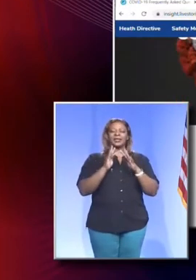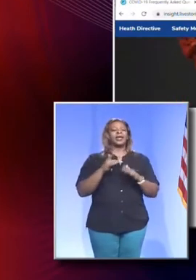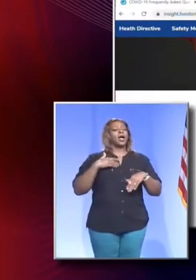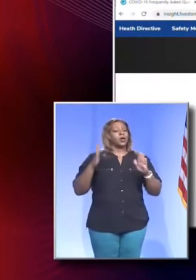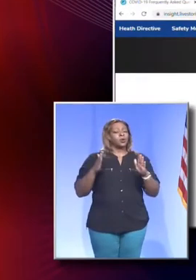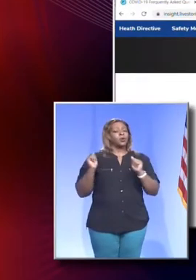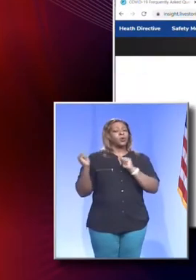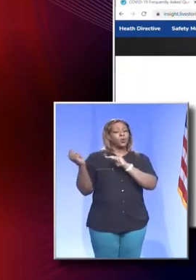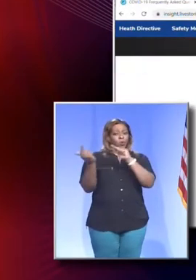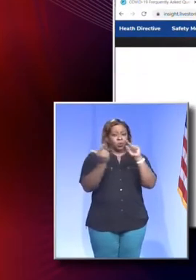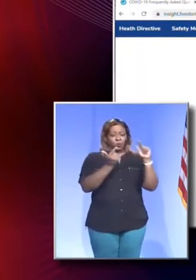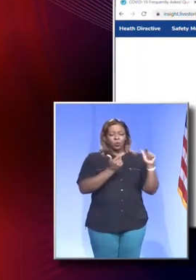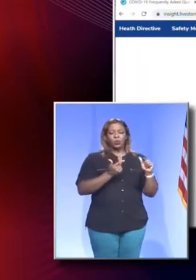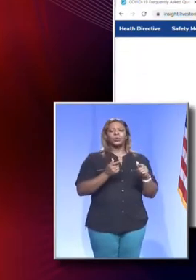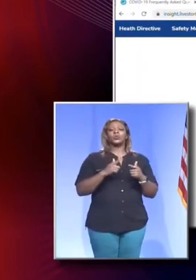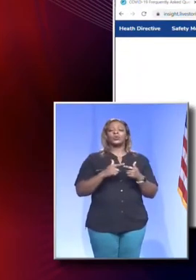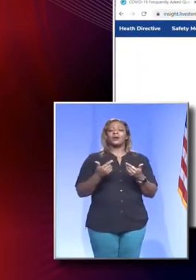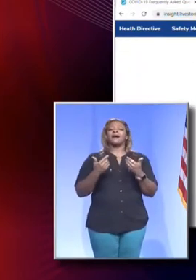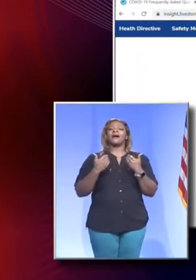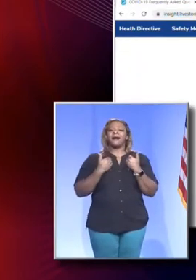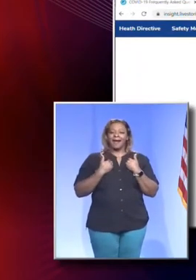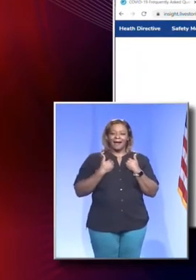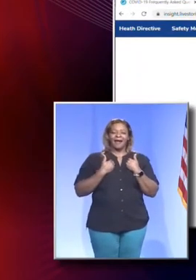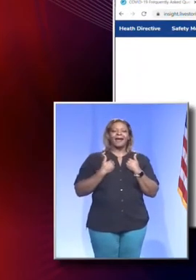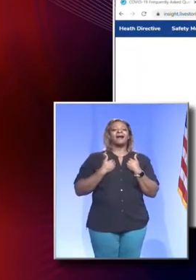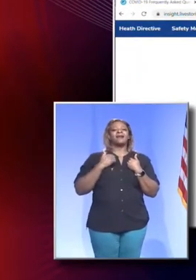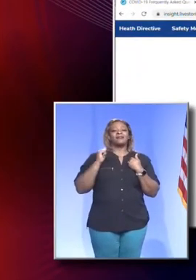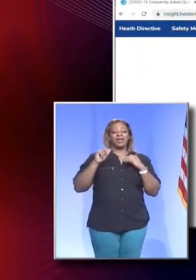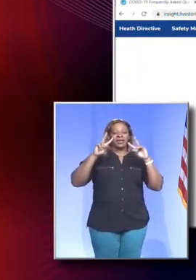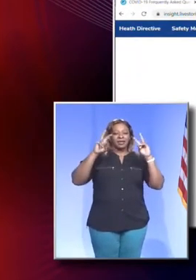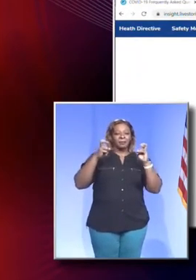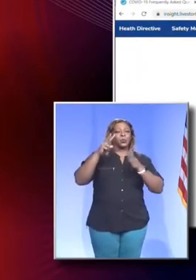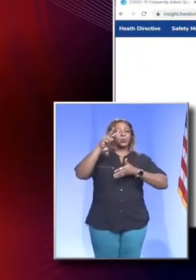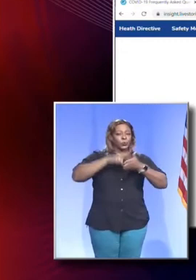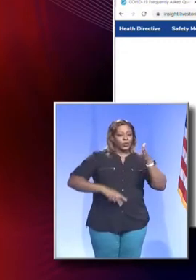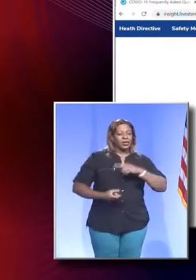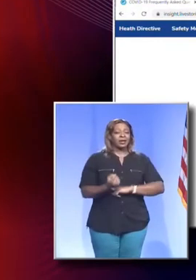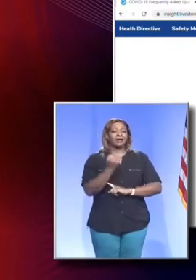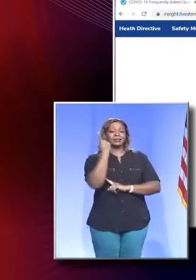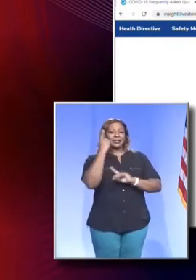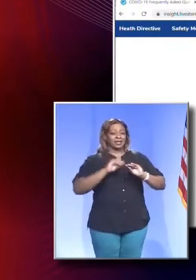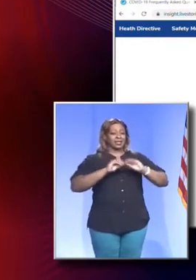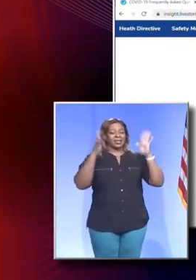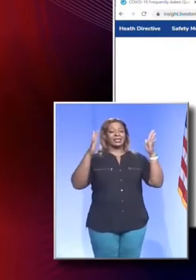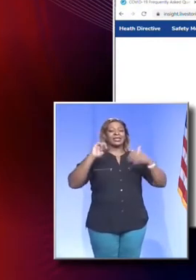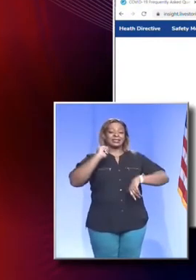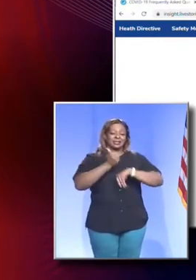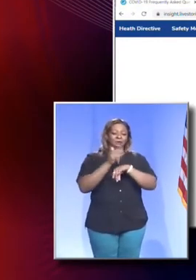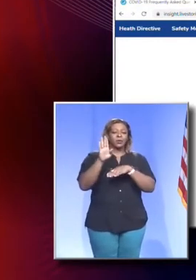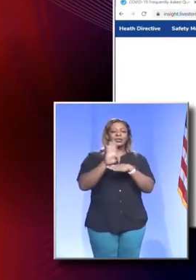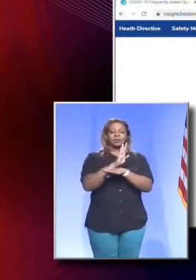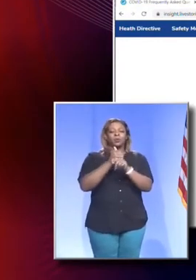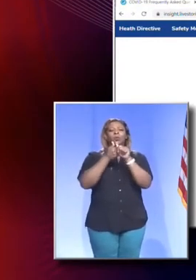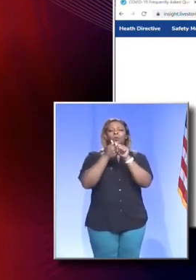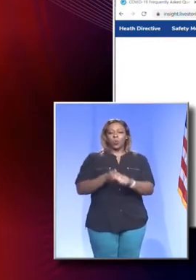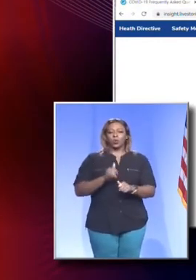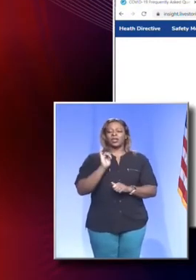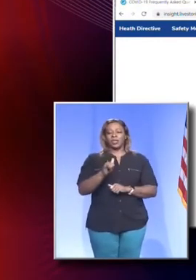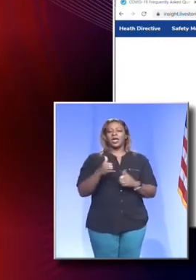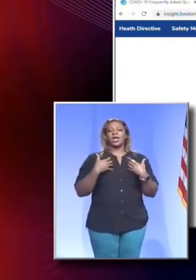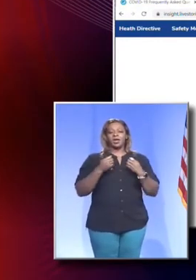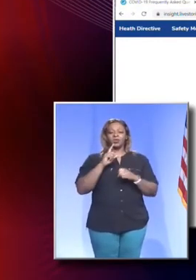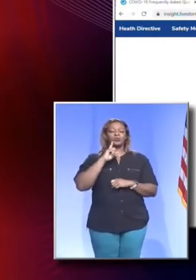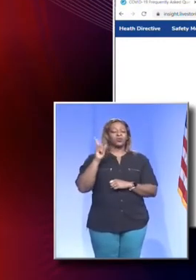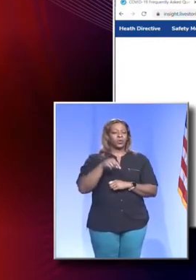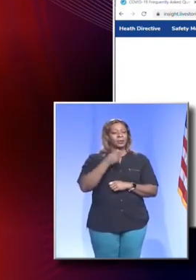encourage everyone to have a copy, read it, understand, and set up your establishment accordingly, because